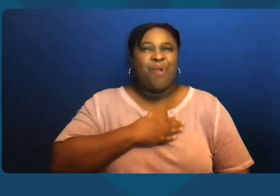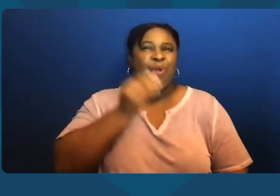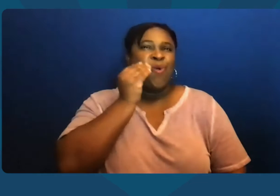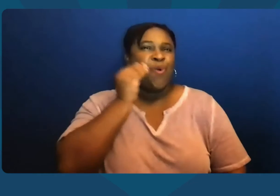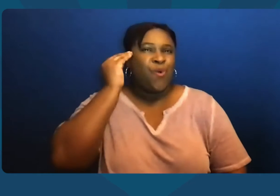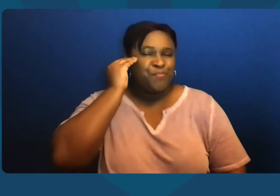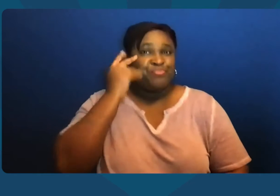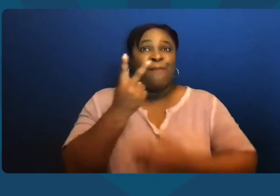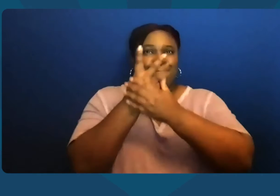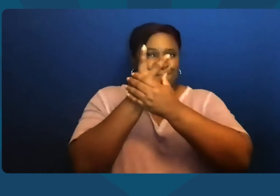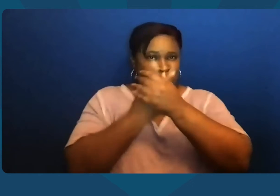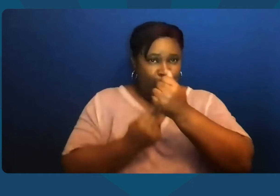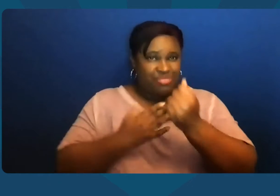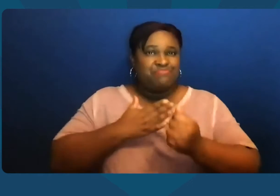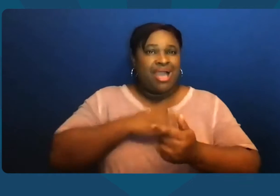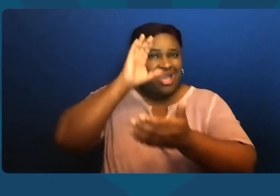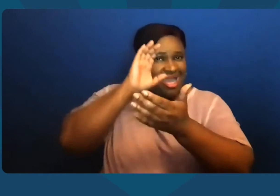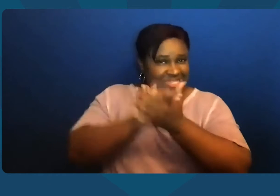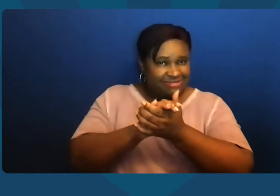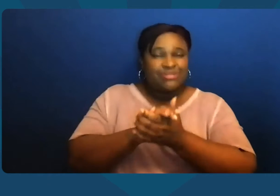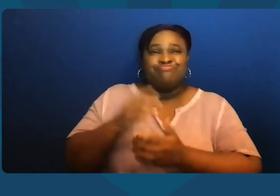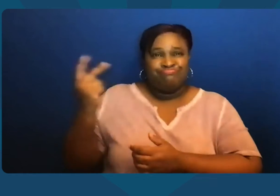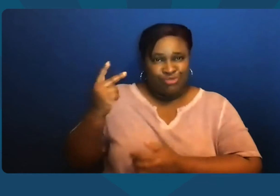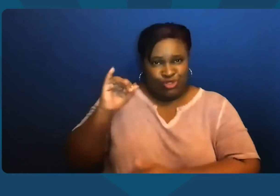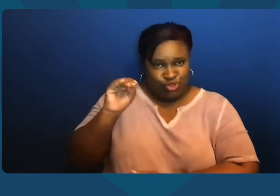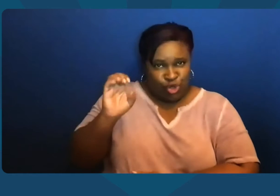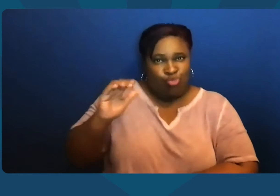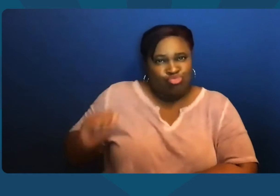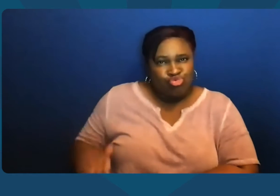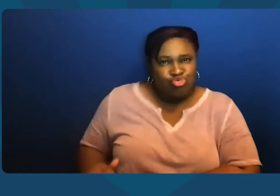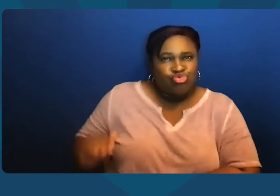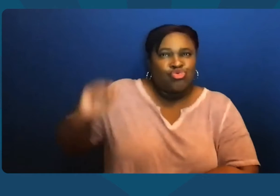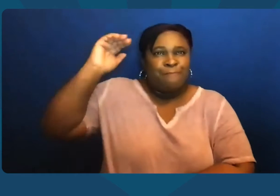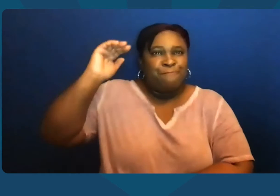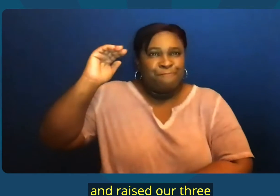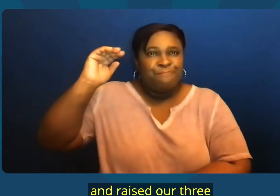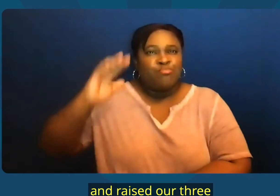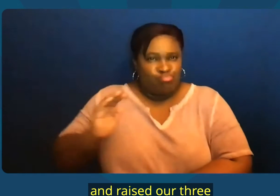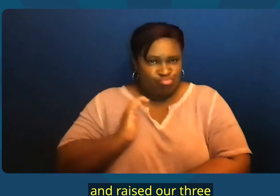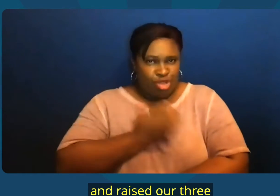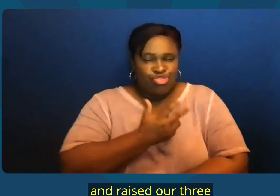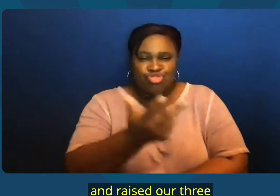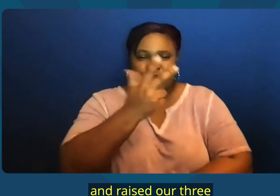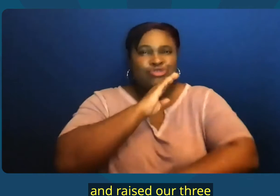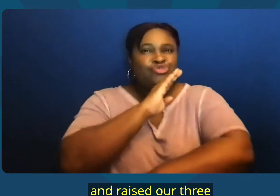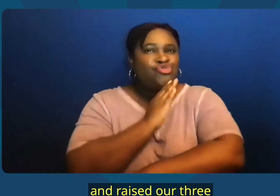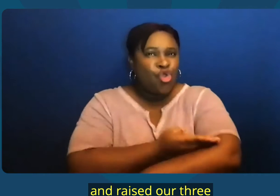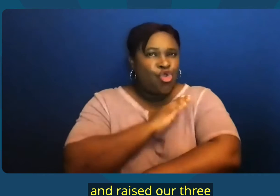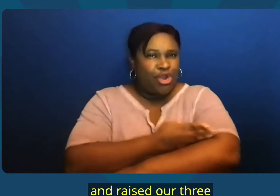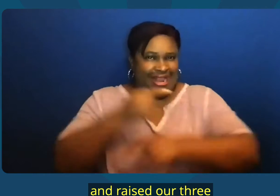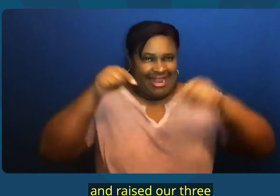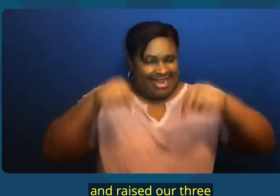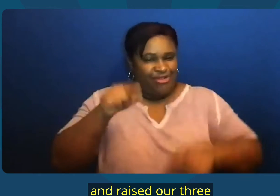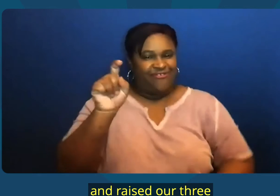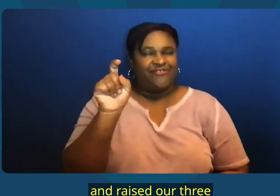Arizona is my home. Both my husband, Joe, and I grew up and raised our 3 daughters here